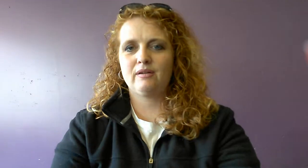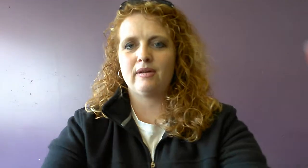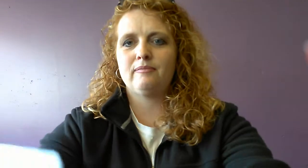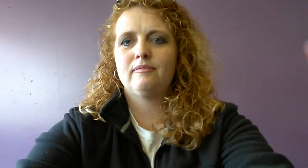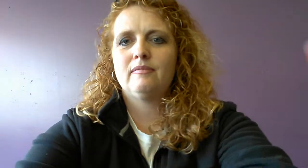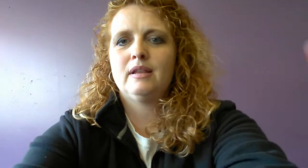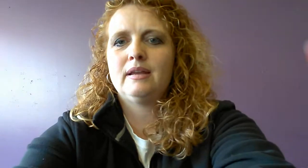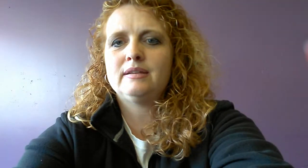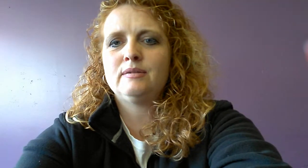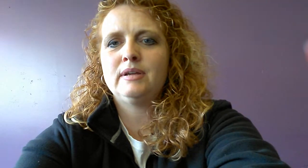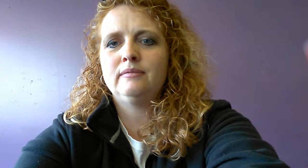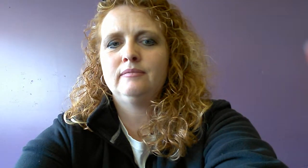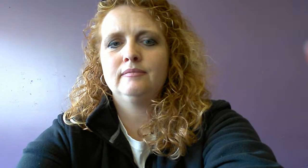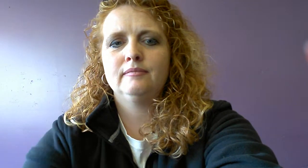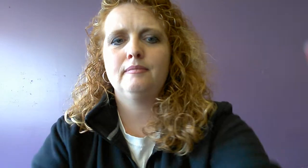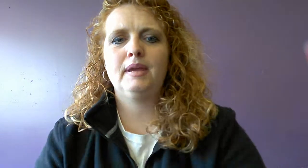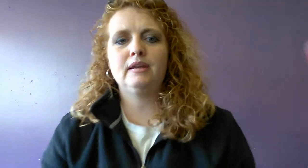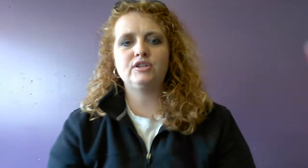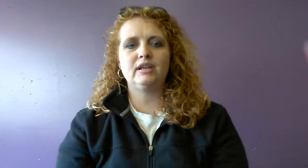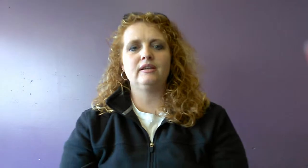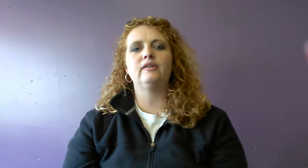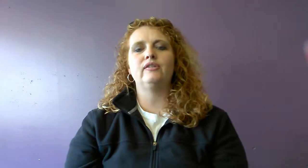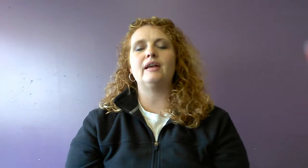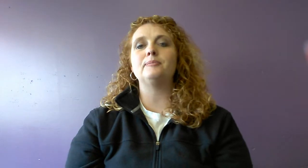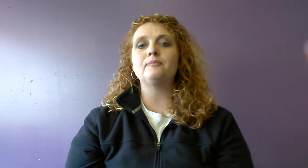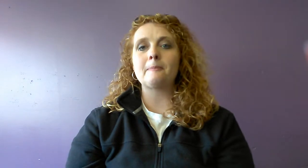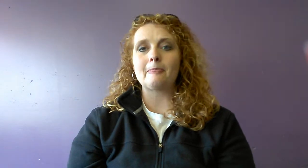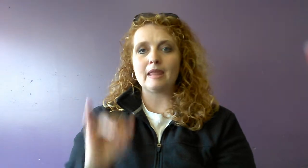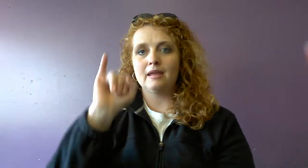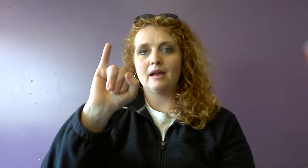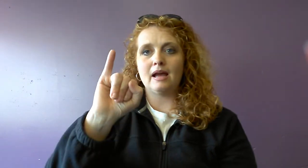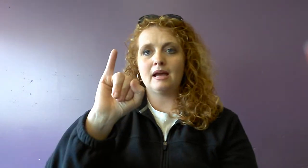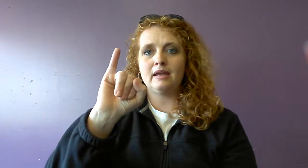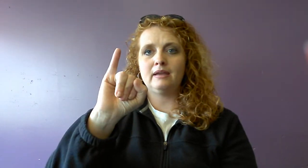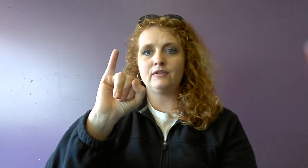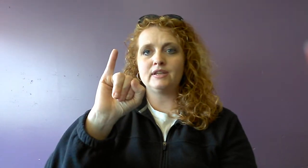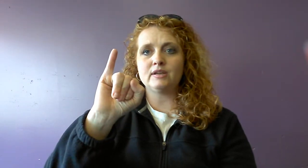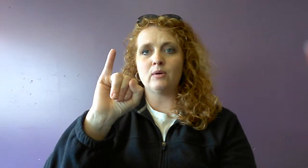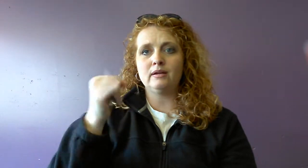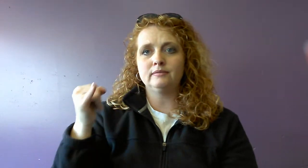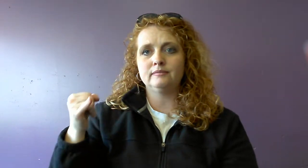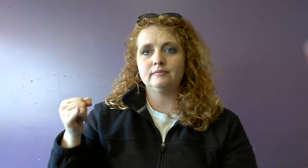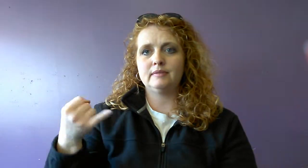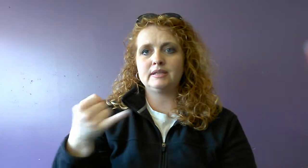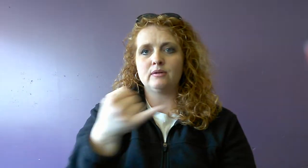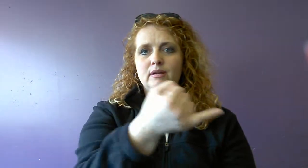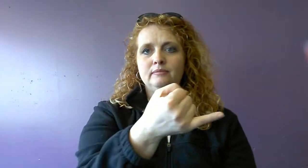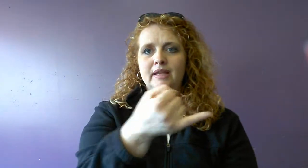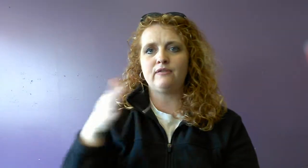Okay, last one, page is I for Issaquah. Issaquah, like